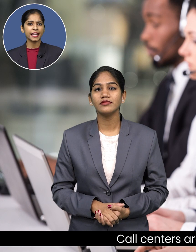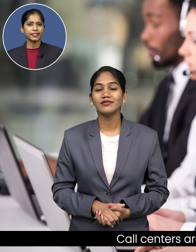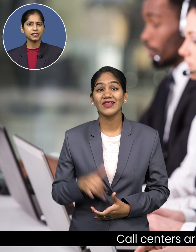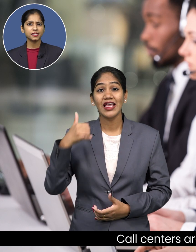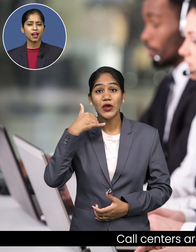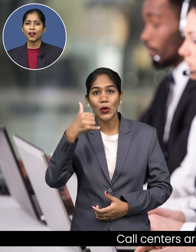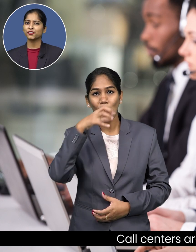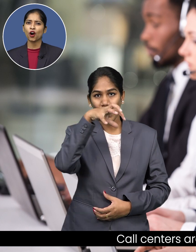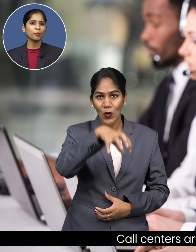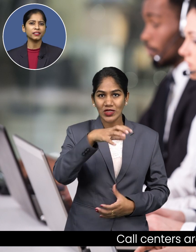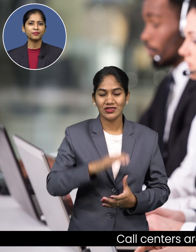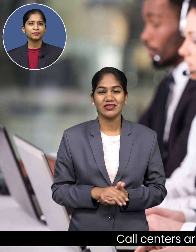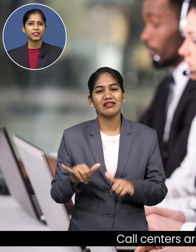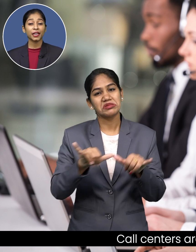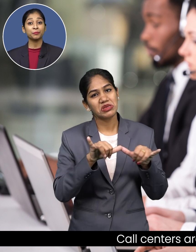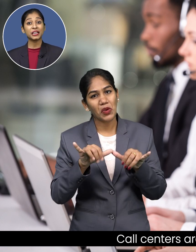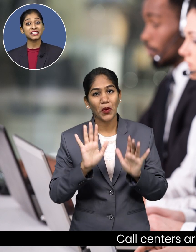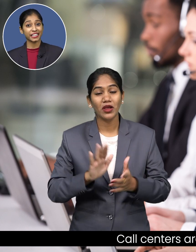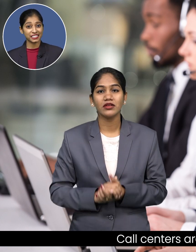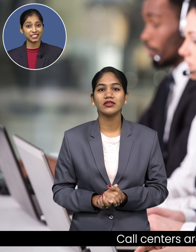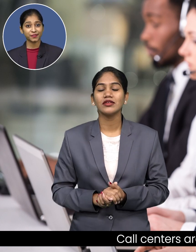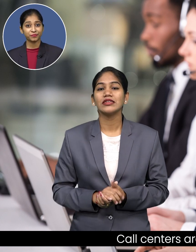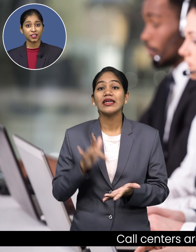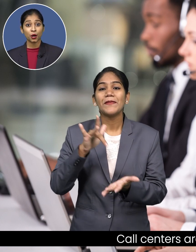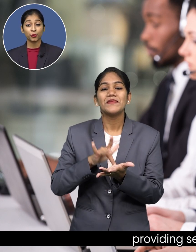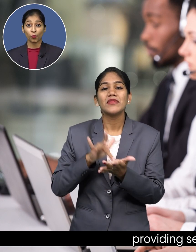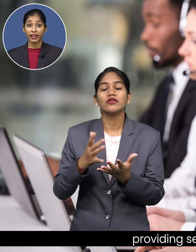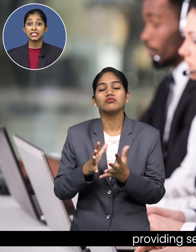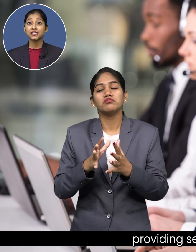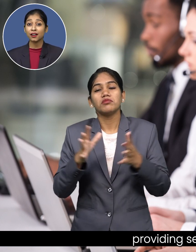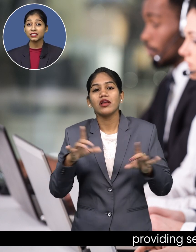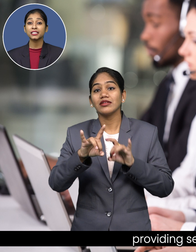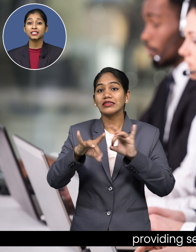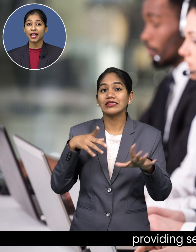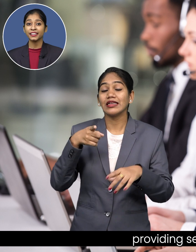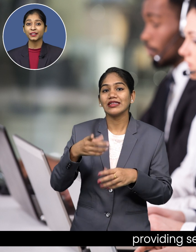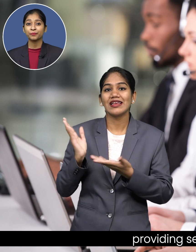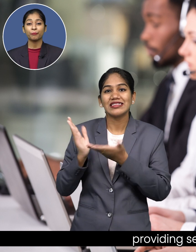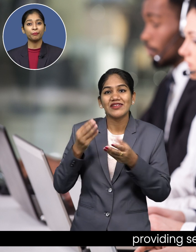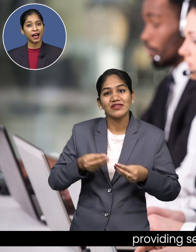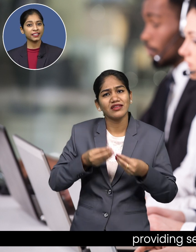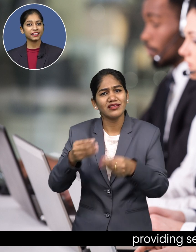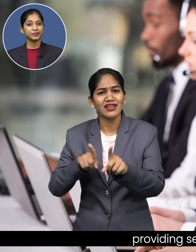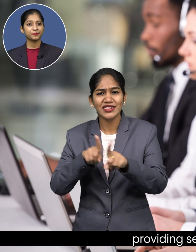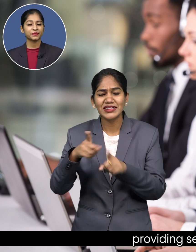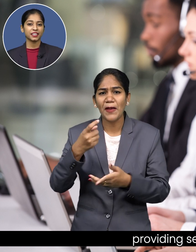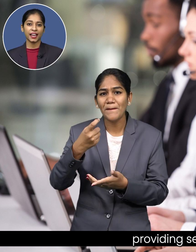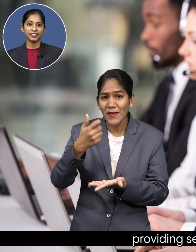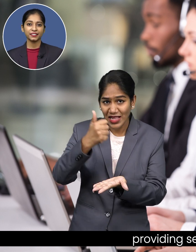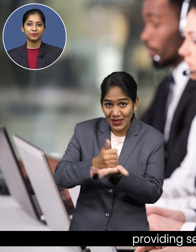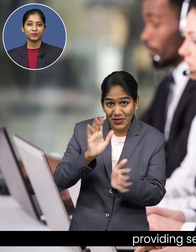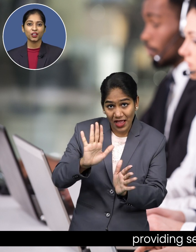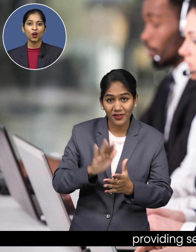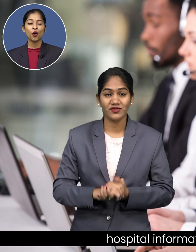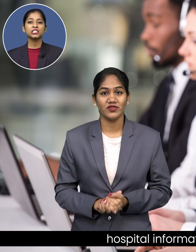Call centers are common in big cities, providing services like bank